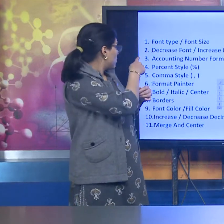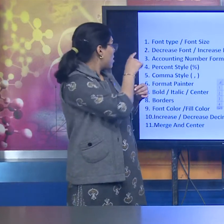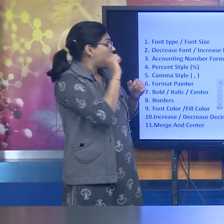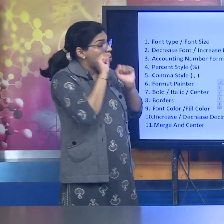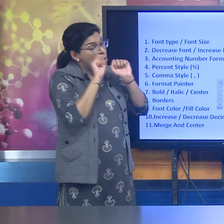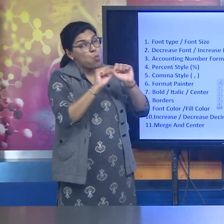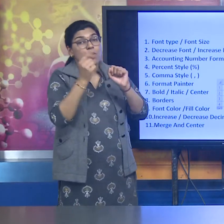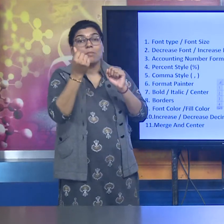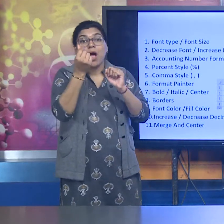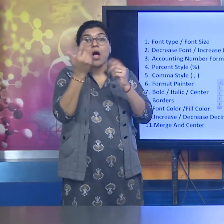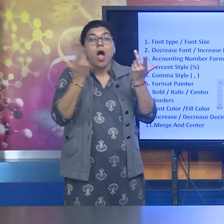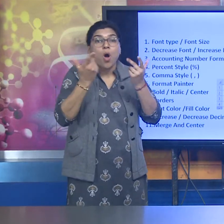accounting